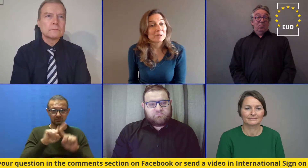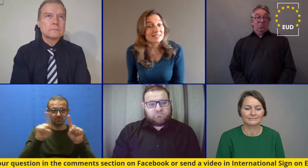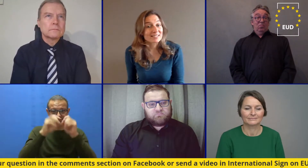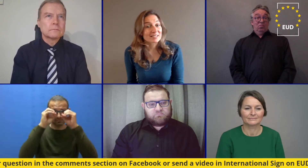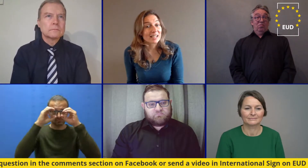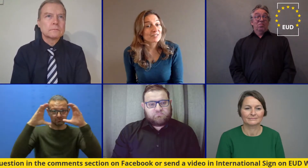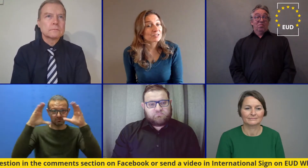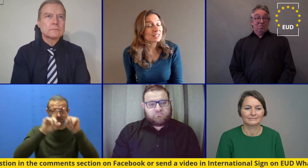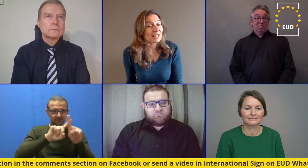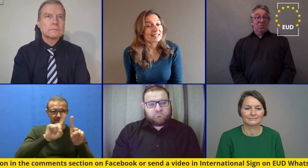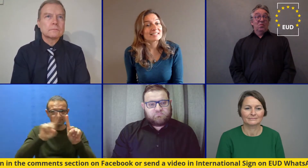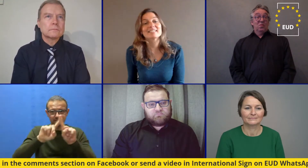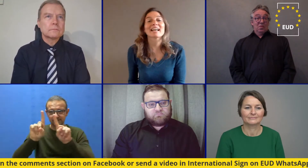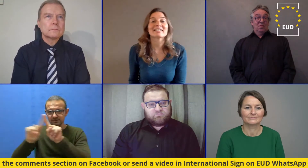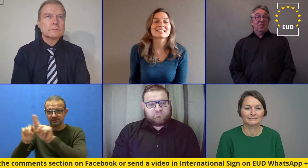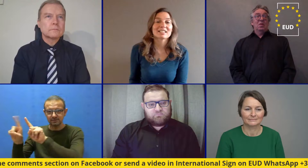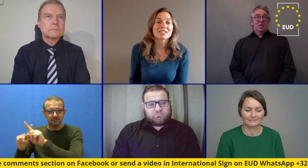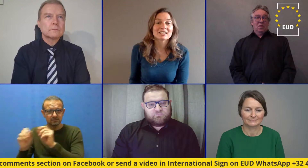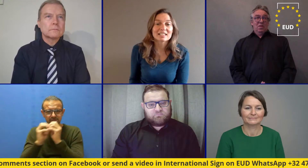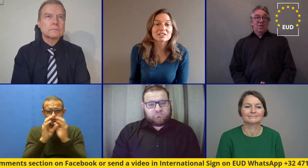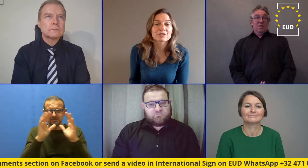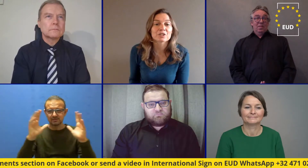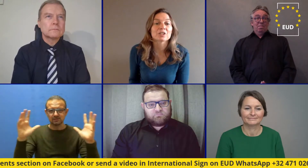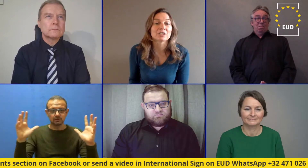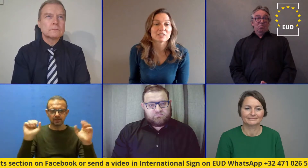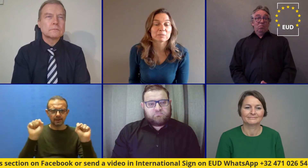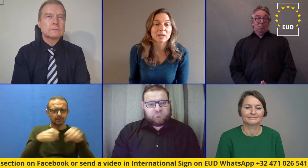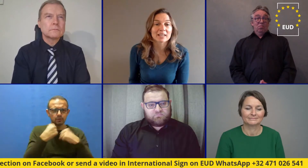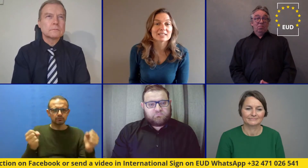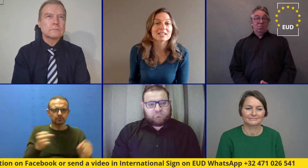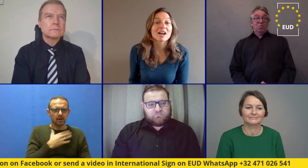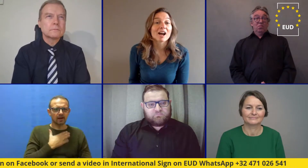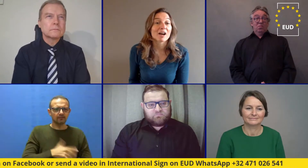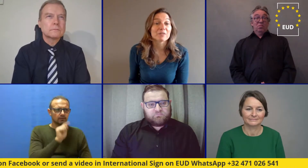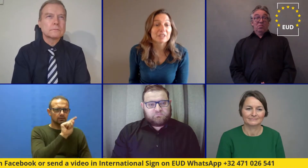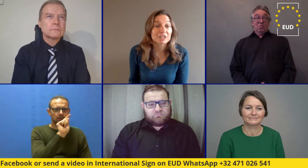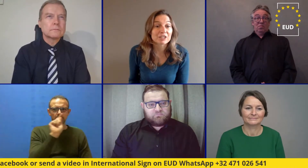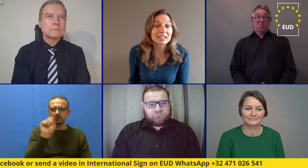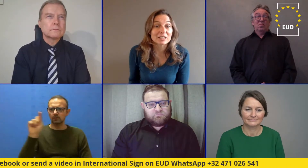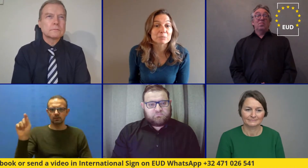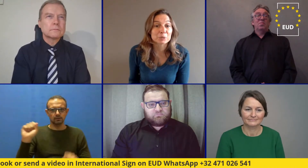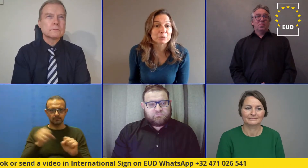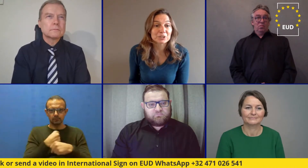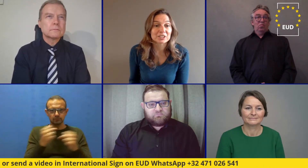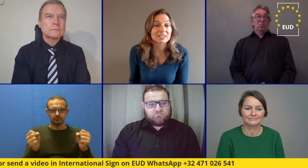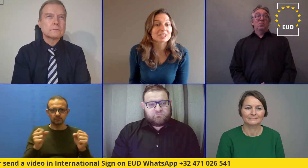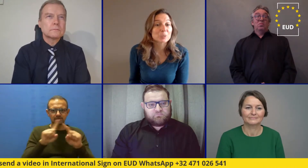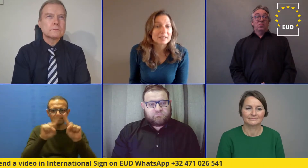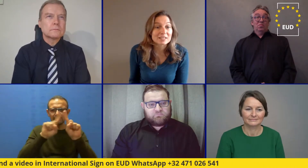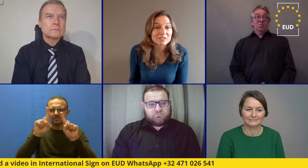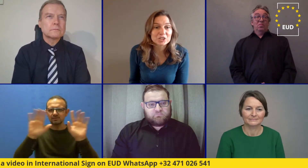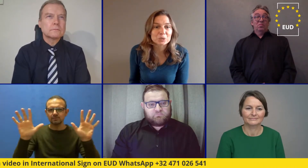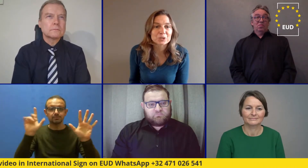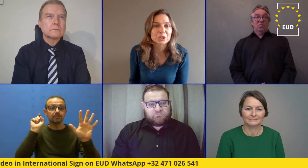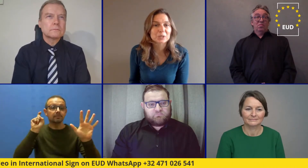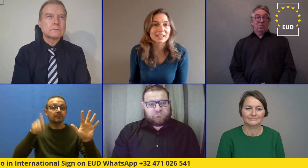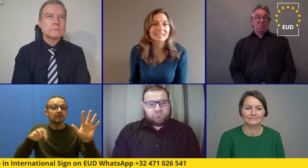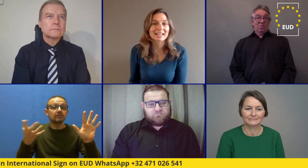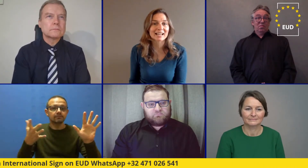But you have to realize that the needs for deaf-blind vary greatly per person. It is quite individual. So you can't have,